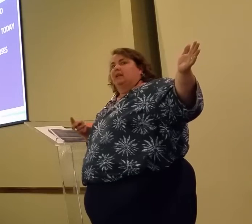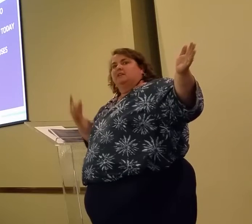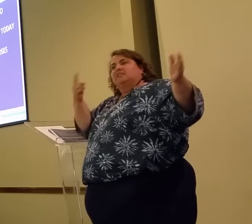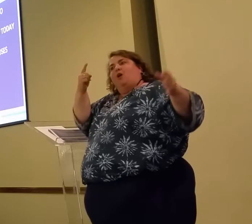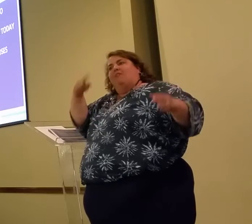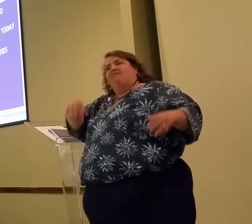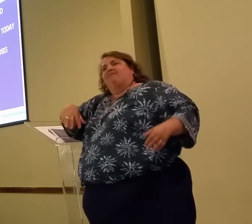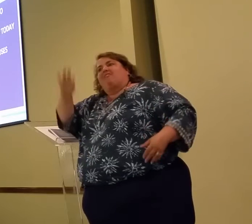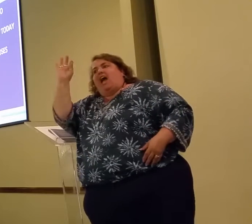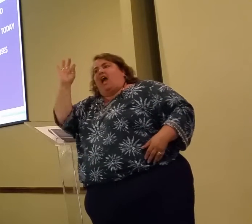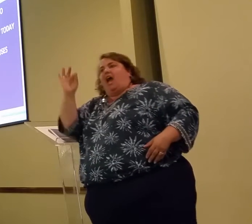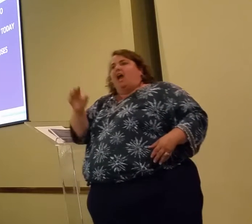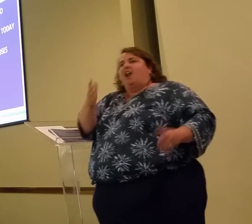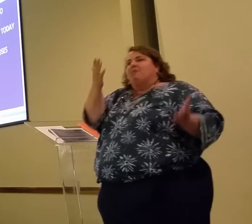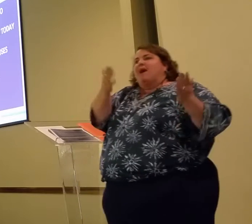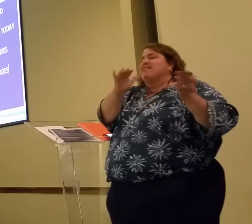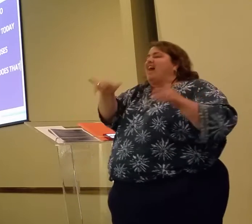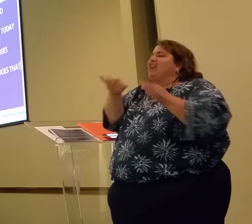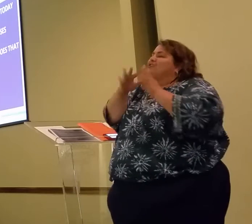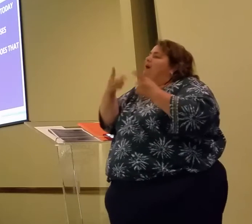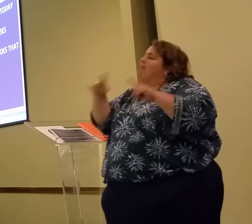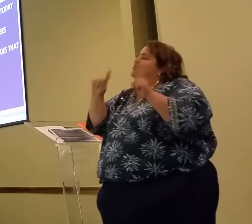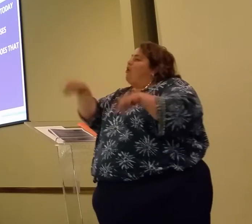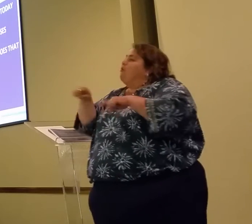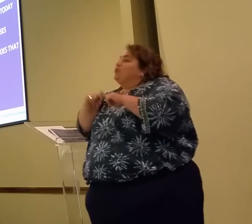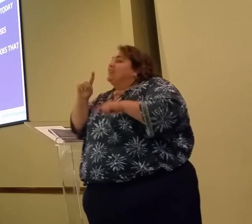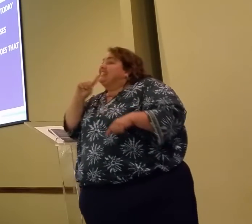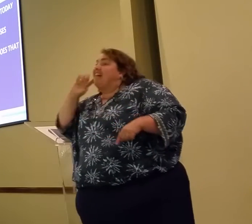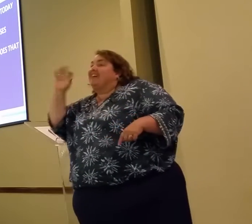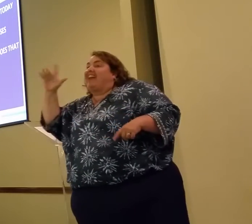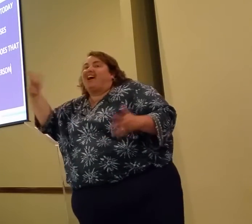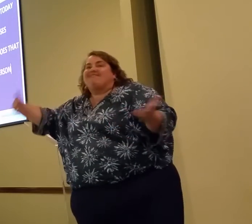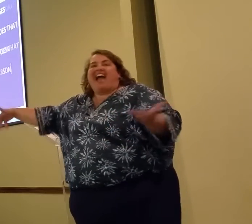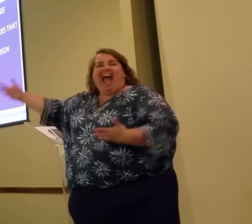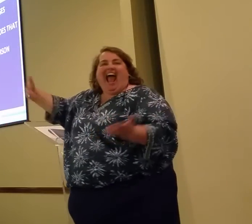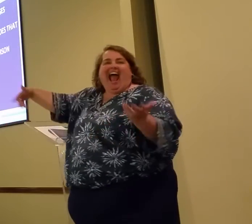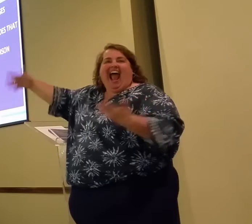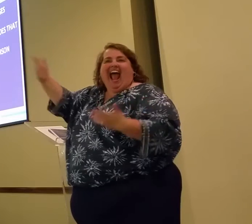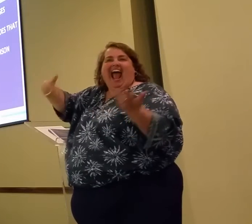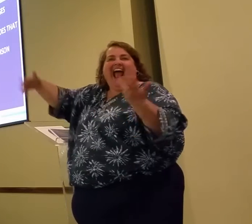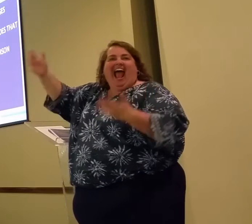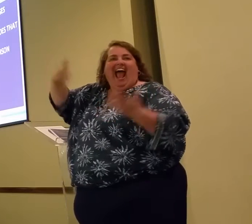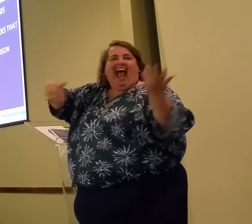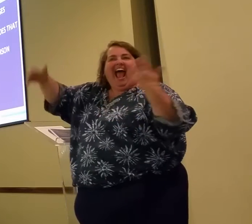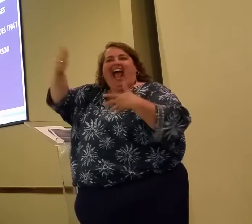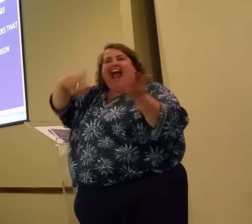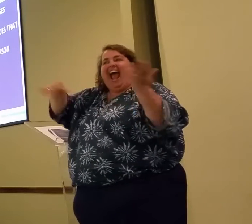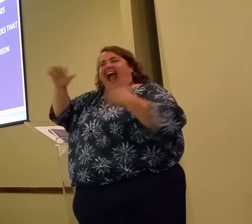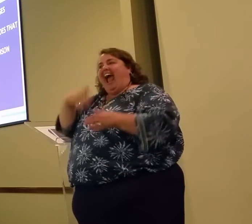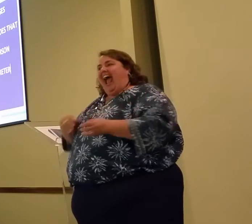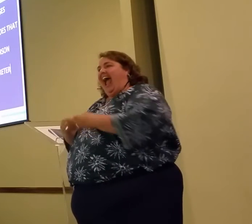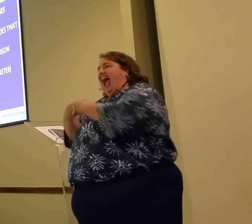Oh gosh, what does that mean? And let's say another person finds it, and maybe that interpreter goes to the deaf